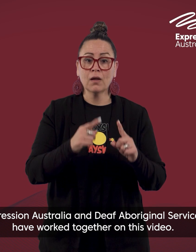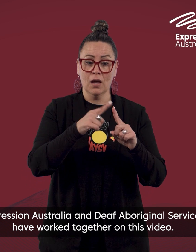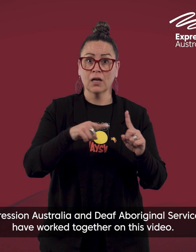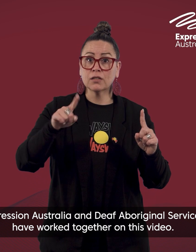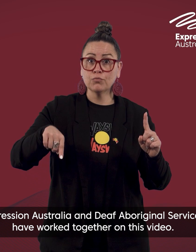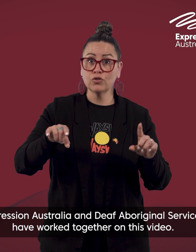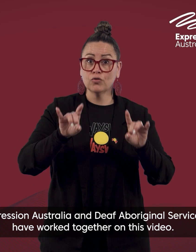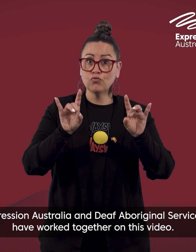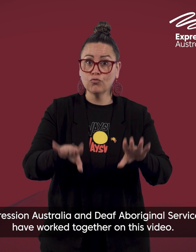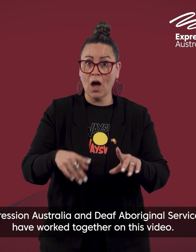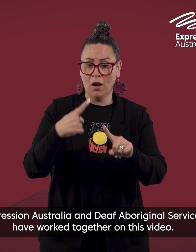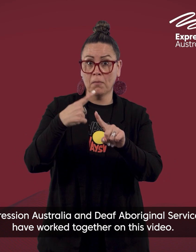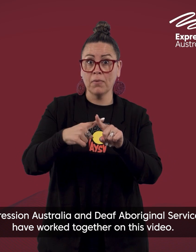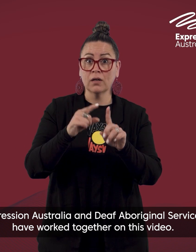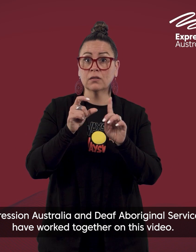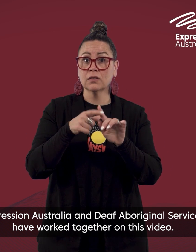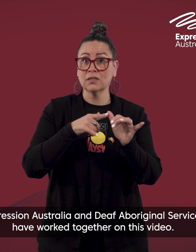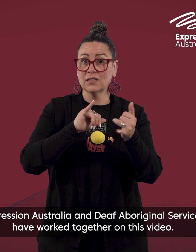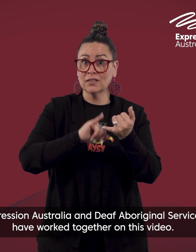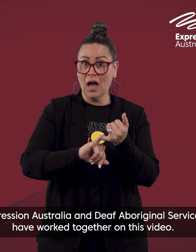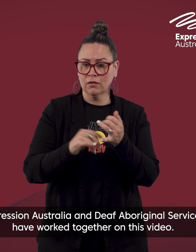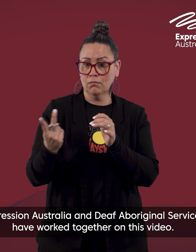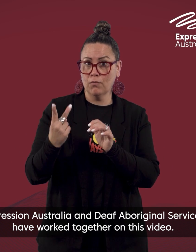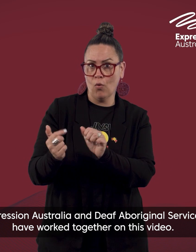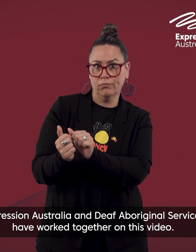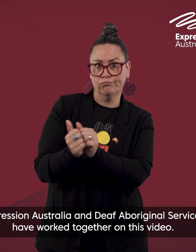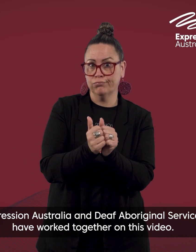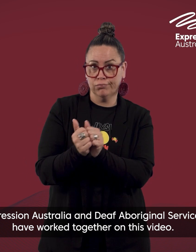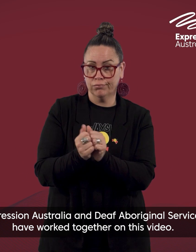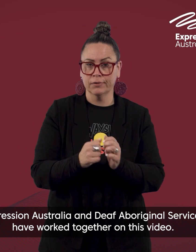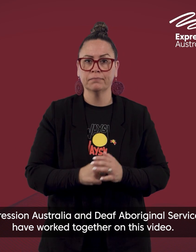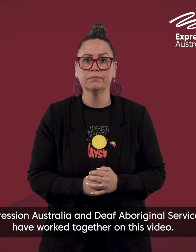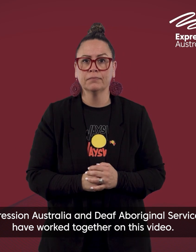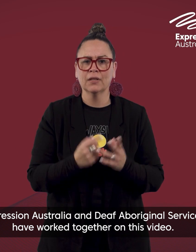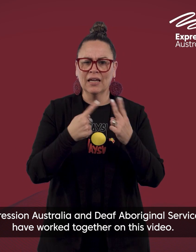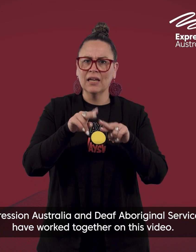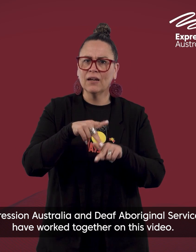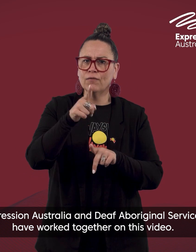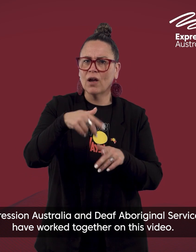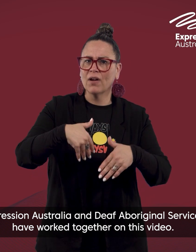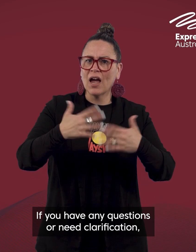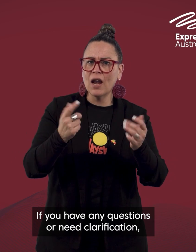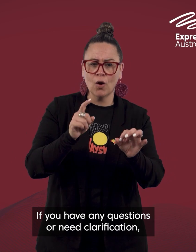Expression Australia and Deaf Aboriginal Services have worked together in this video. If